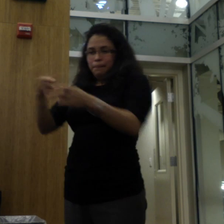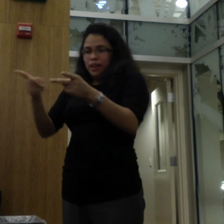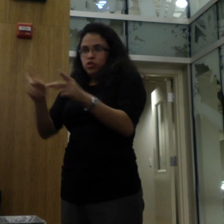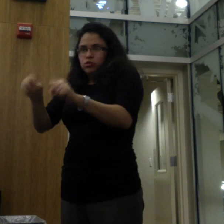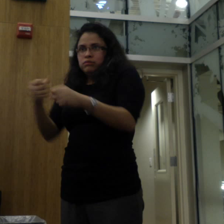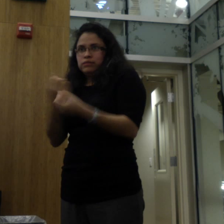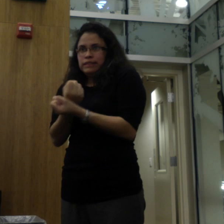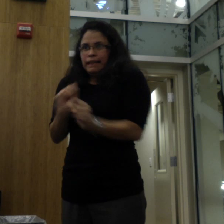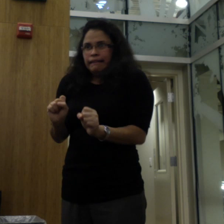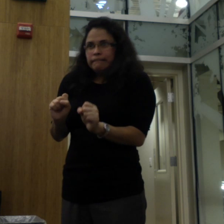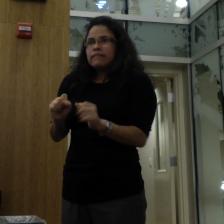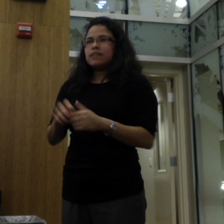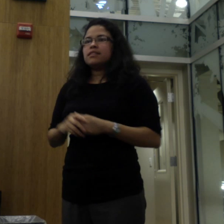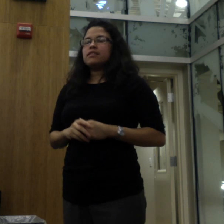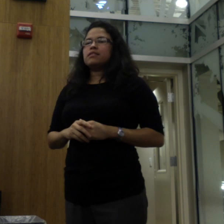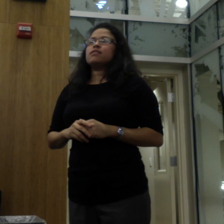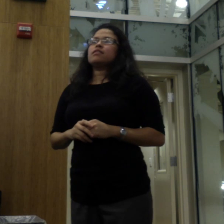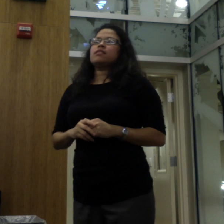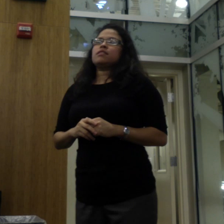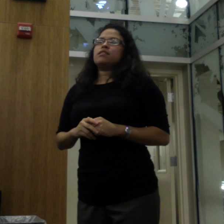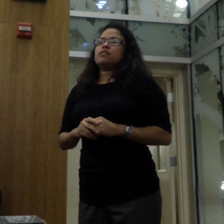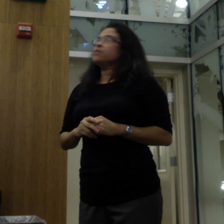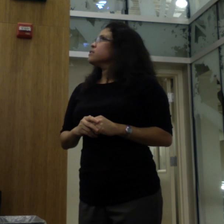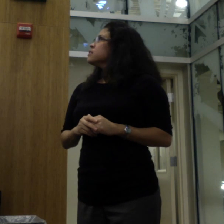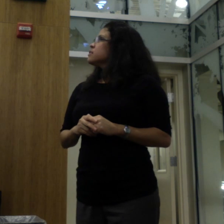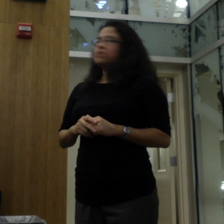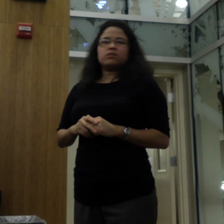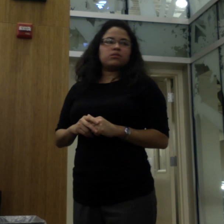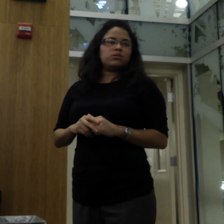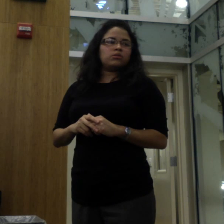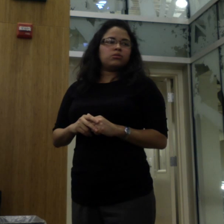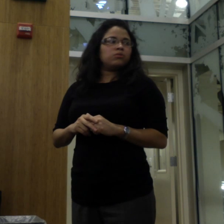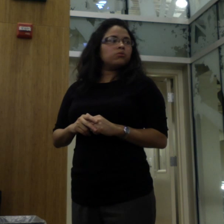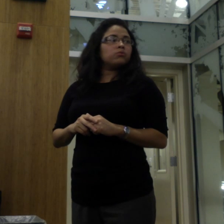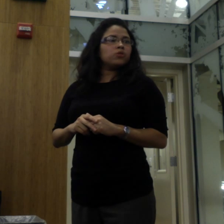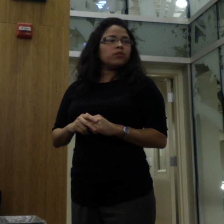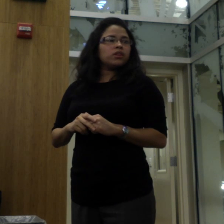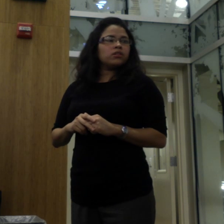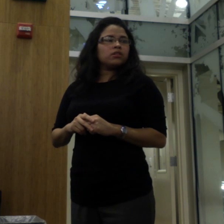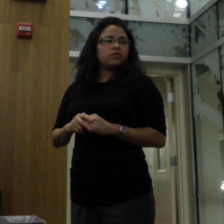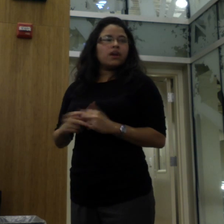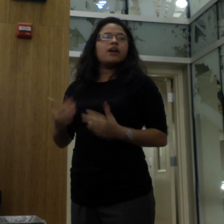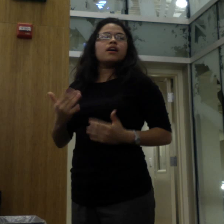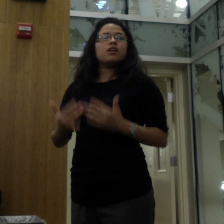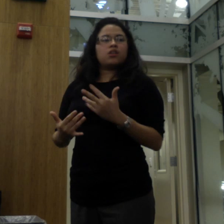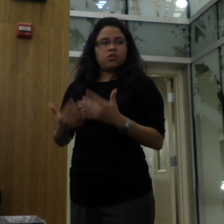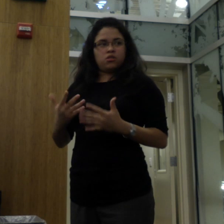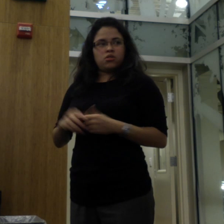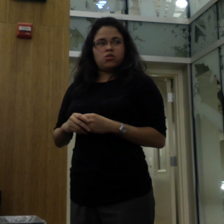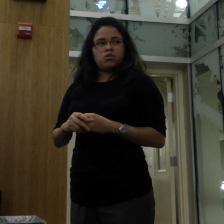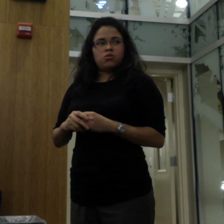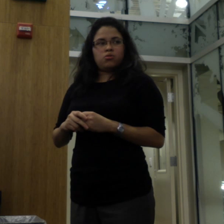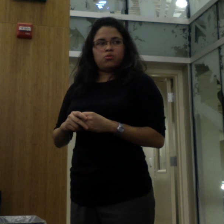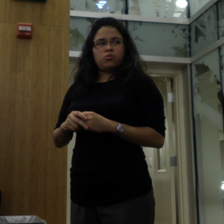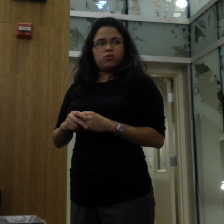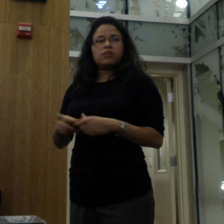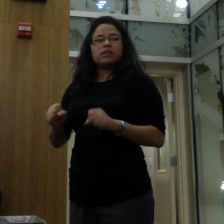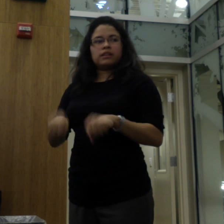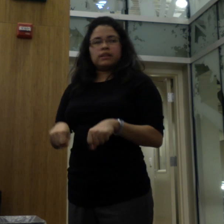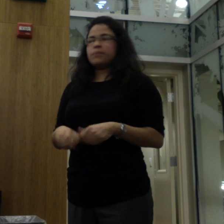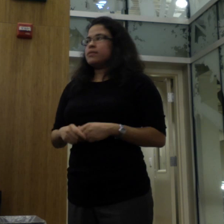fire comes along to kind of that positive mental attitude, which is going to be one of your best friends as